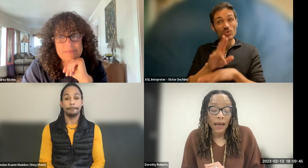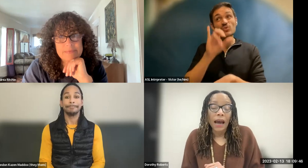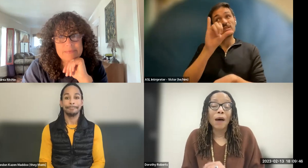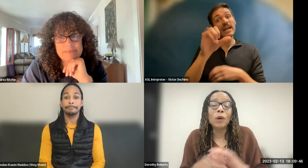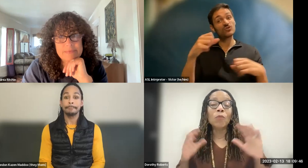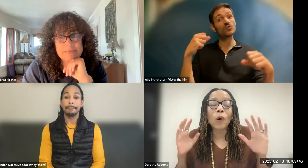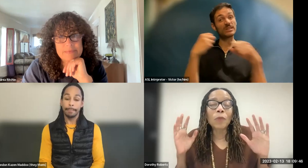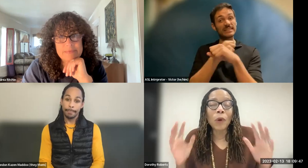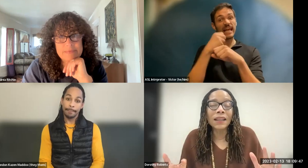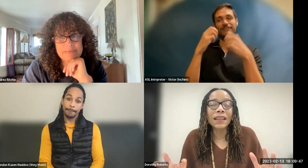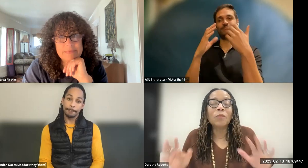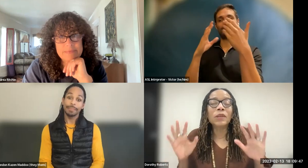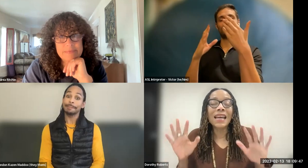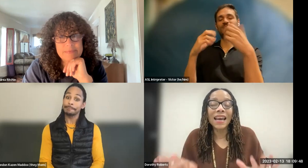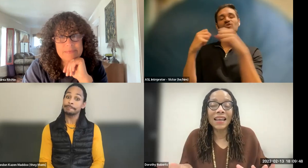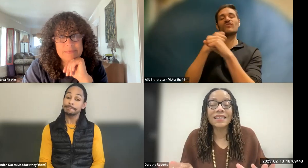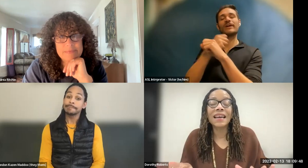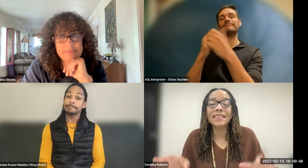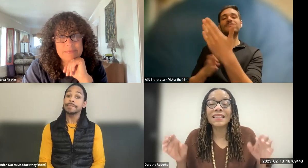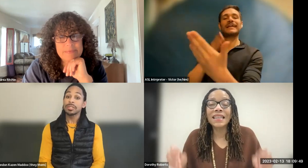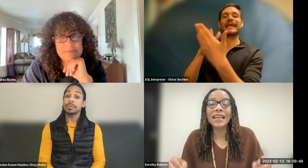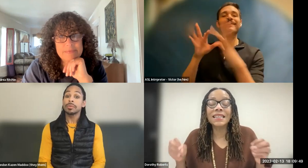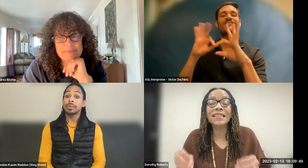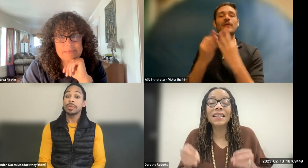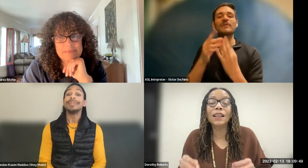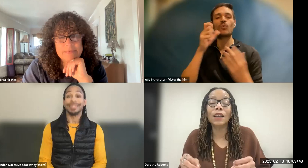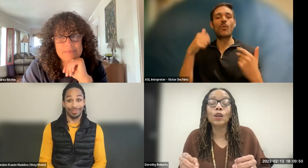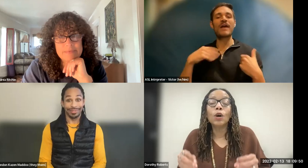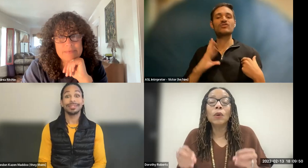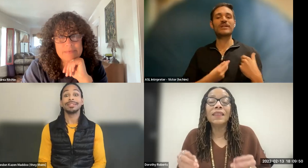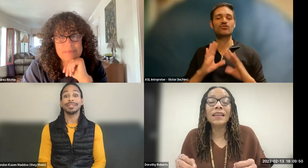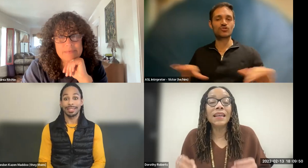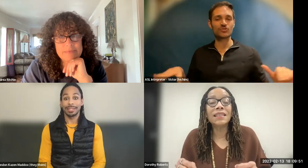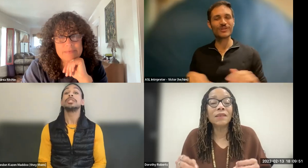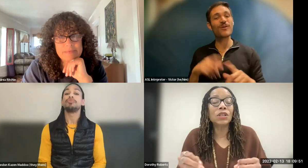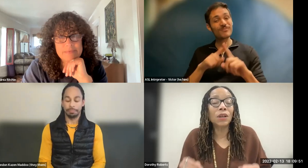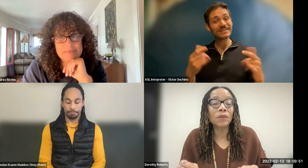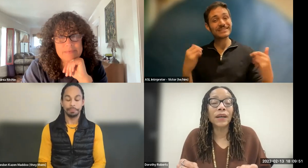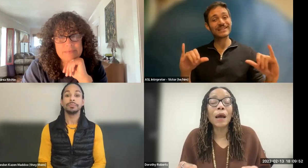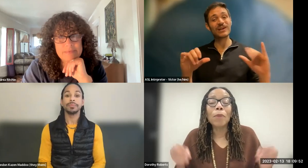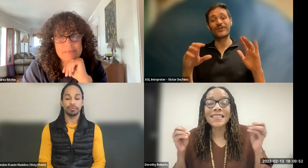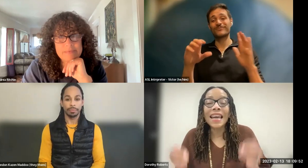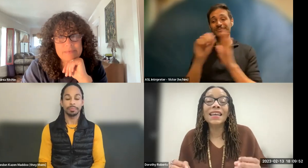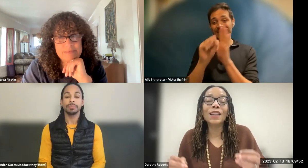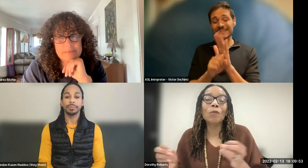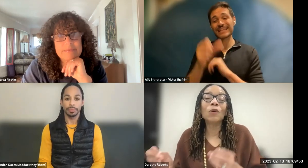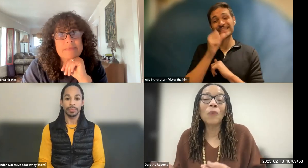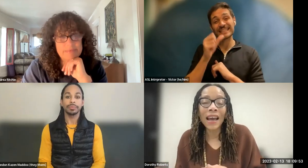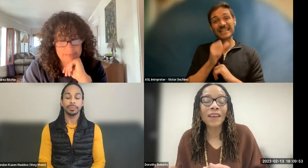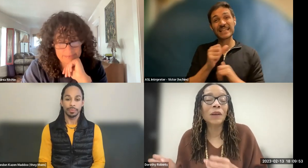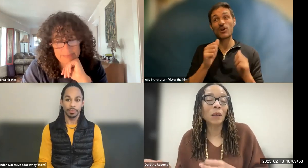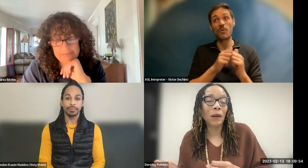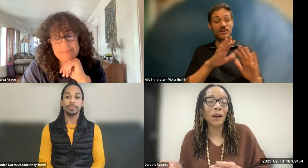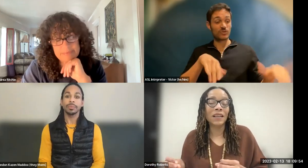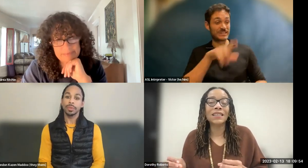children. But more broadly, it pretends that the state is dealing with the needs of children by taking them